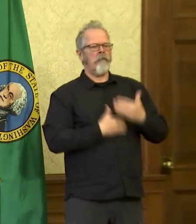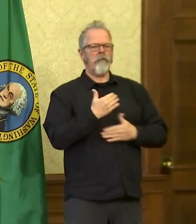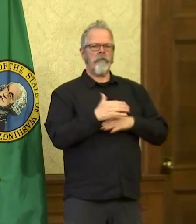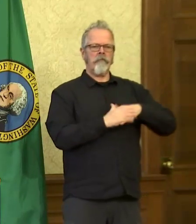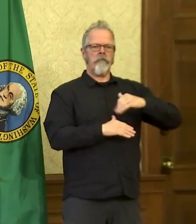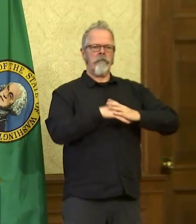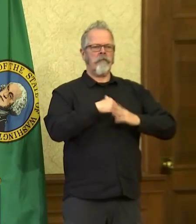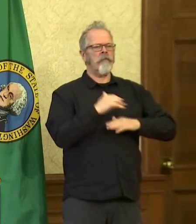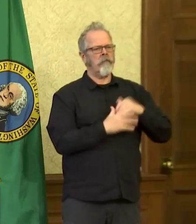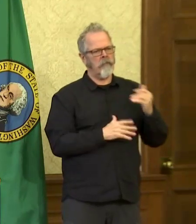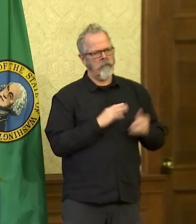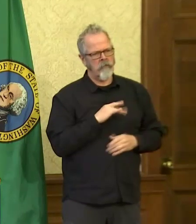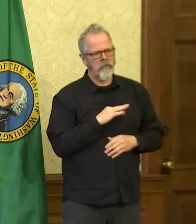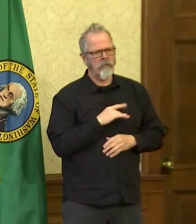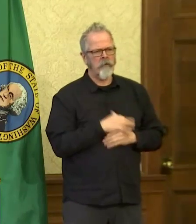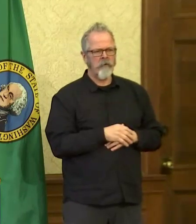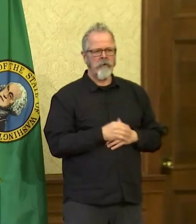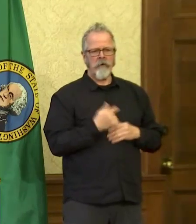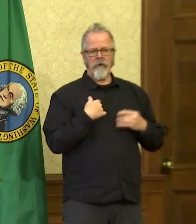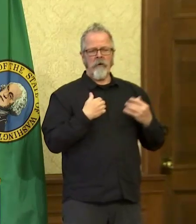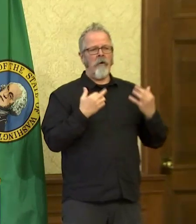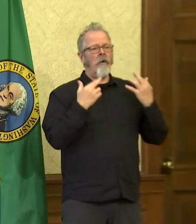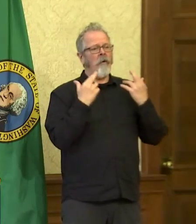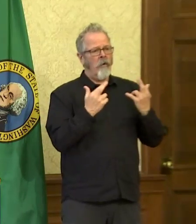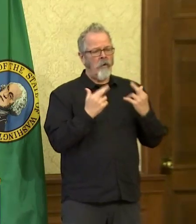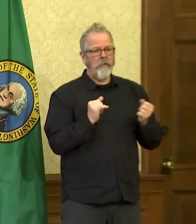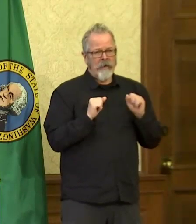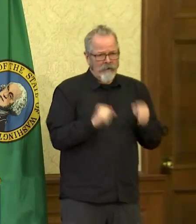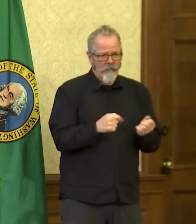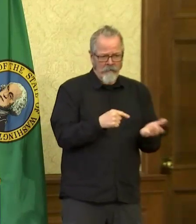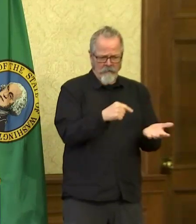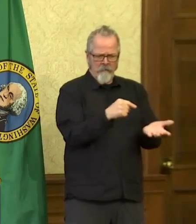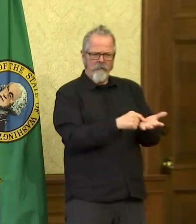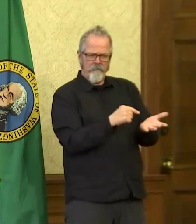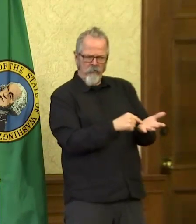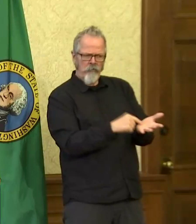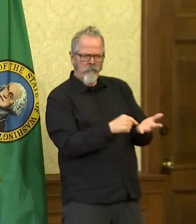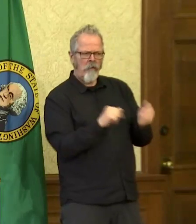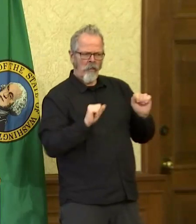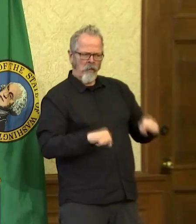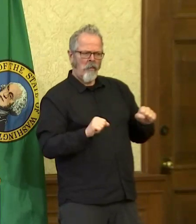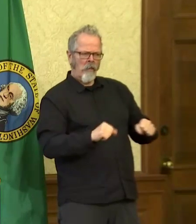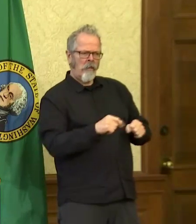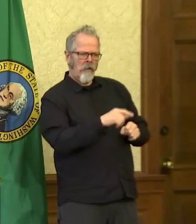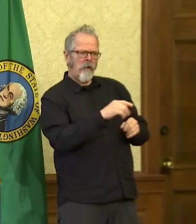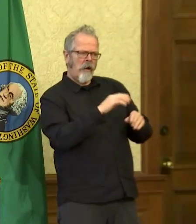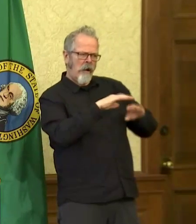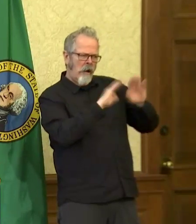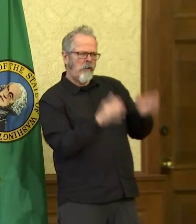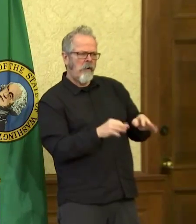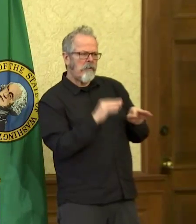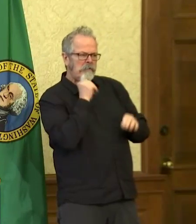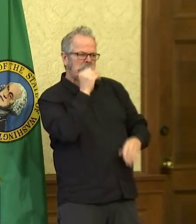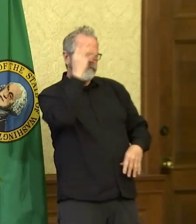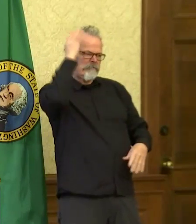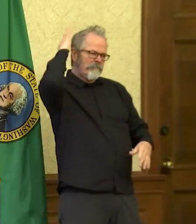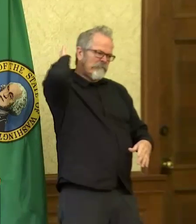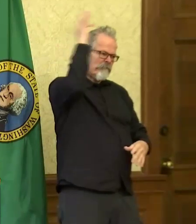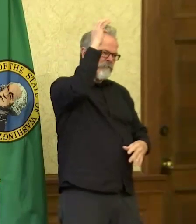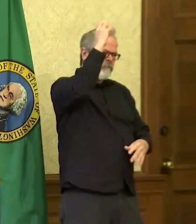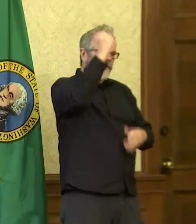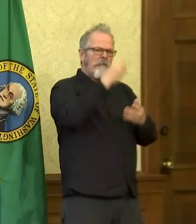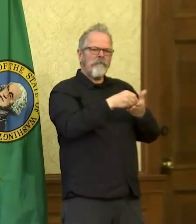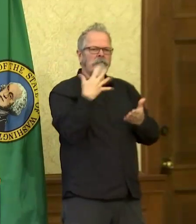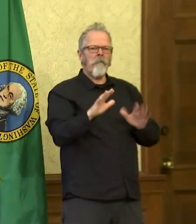help to make housing more affordable for everyone in Washington. So thank you very much. Thank you, and thanks everyone. I know you've been working